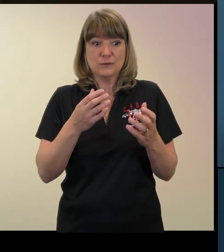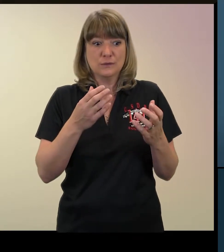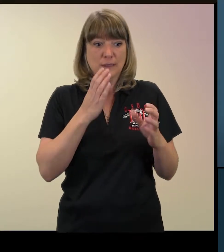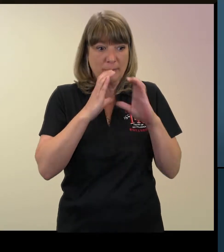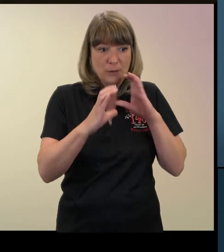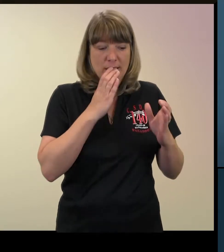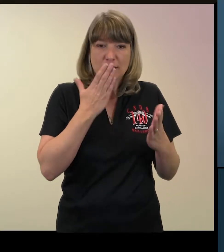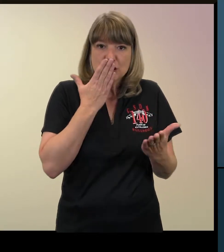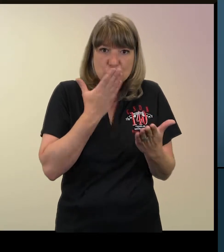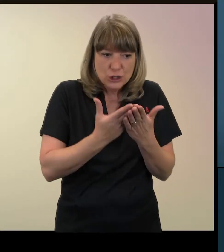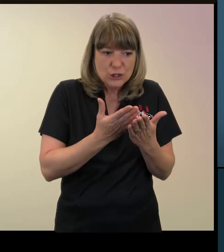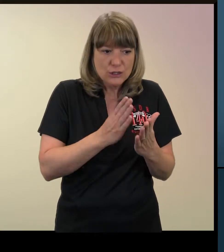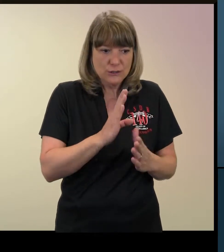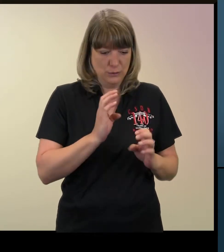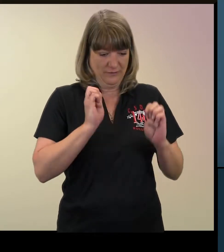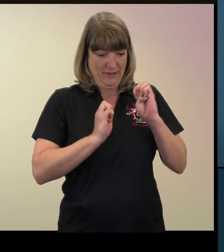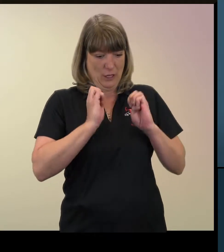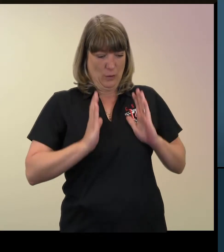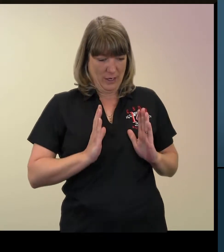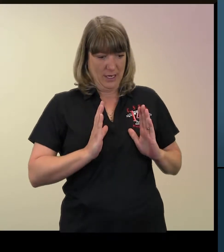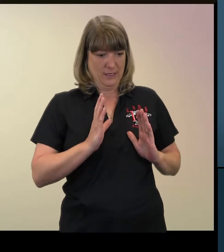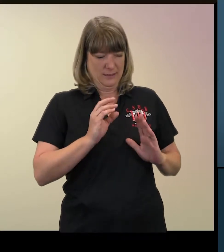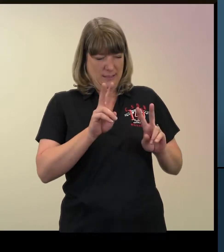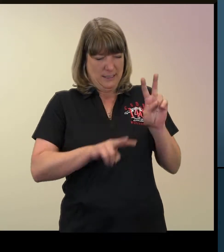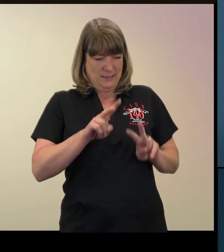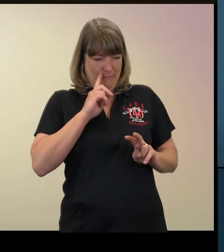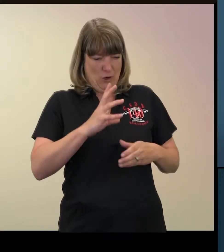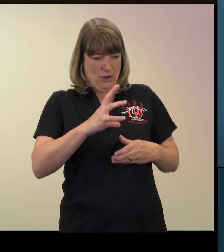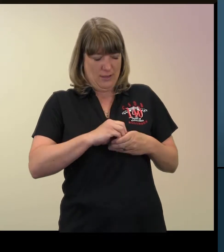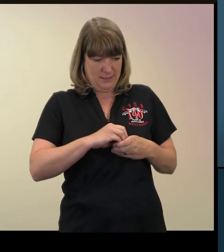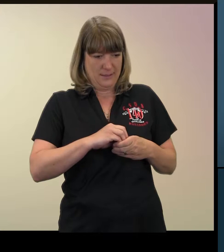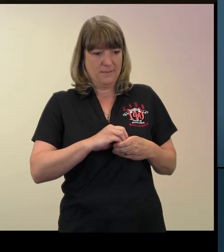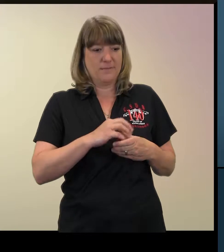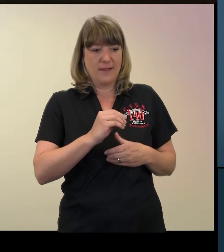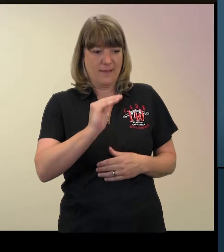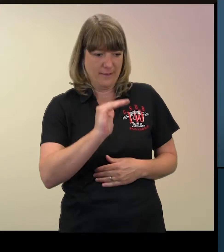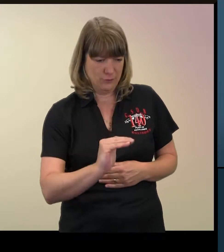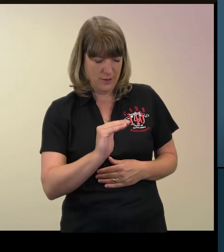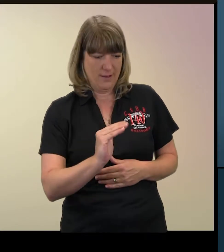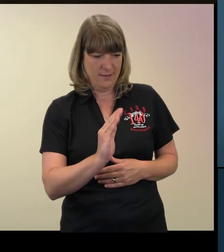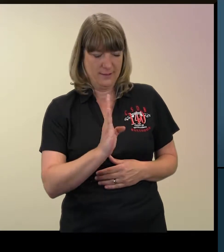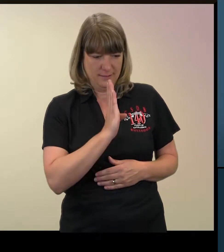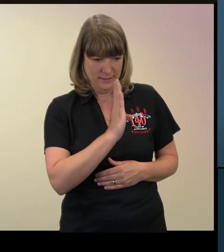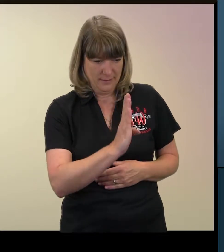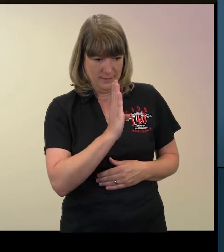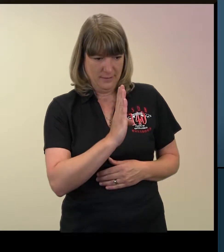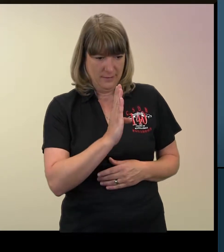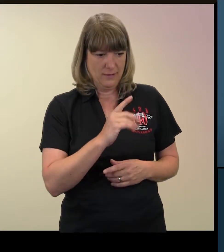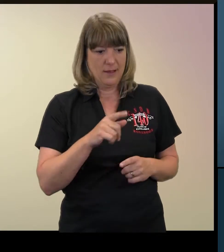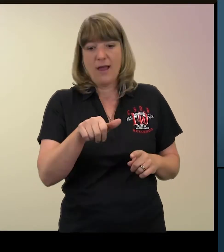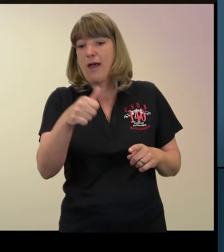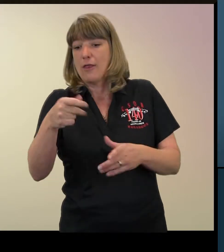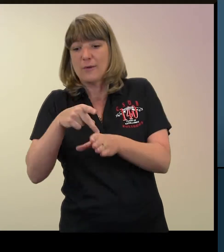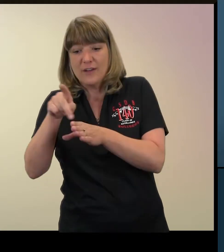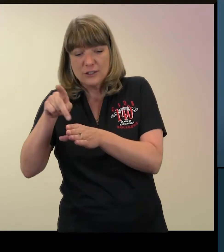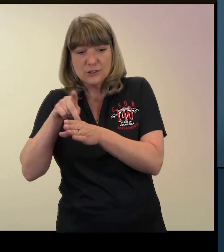communication between the evaluator assessing for autism with the child's other professionals who understand and know deafness.